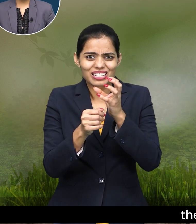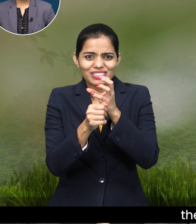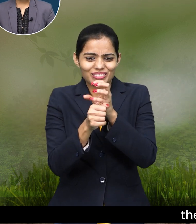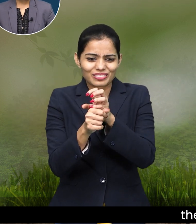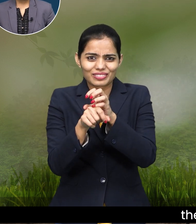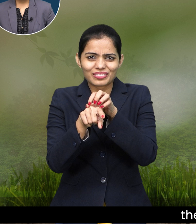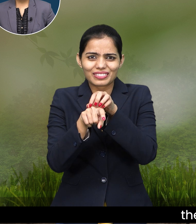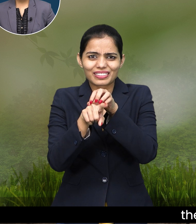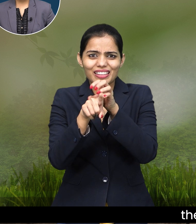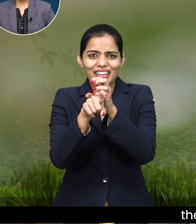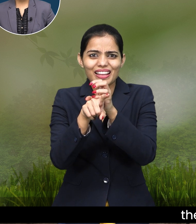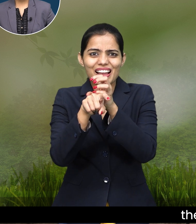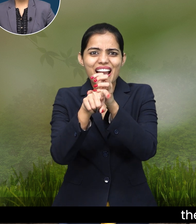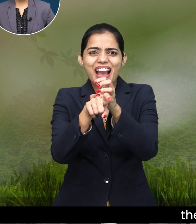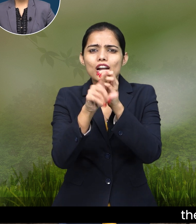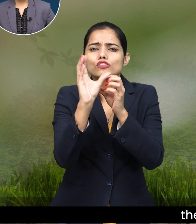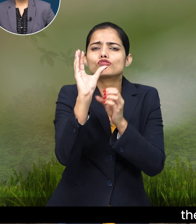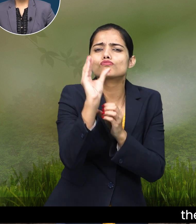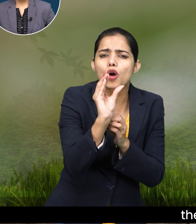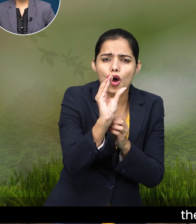the small snail,